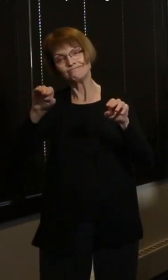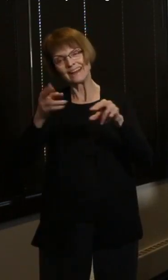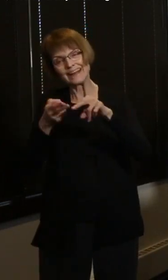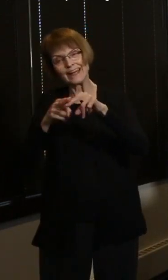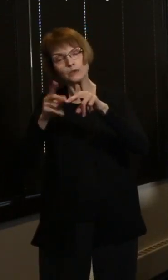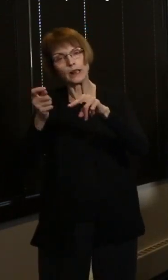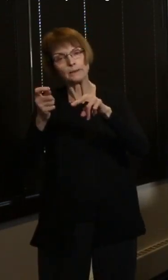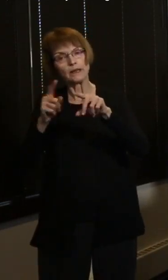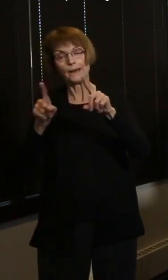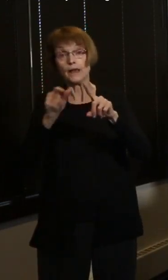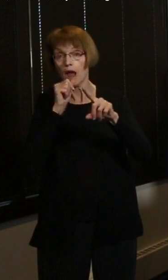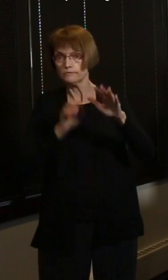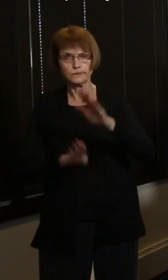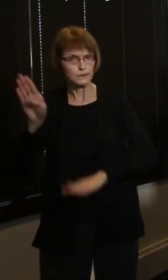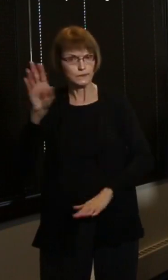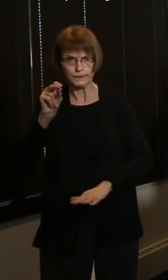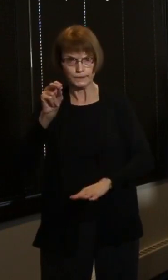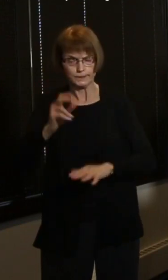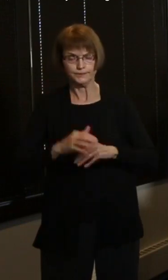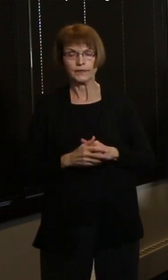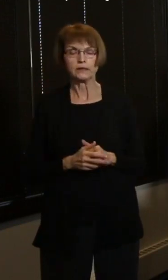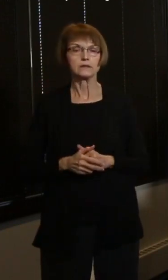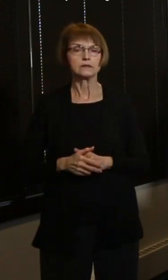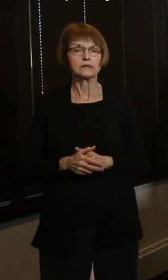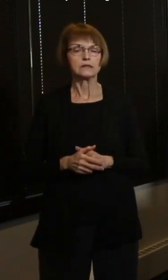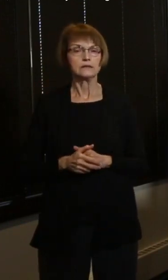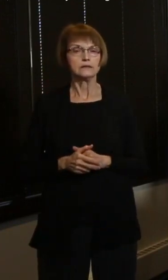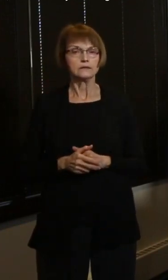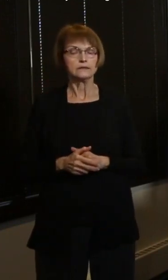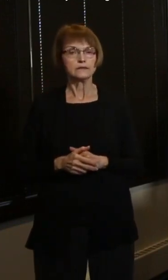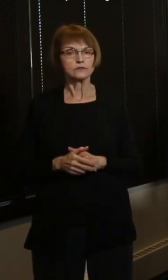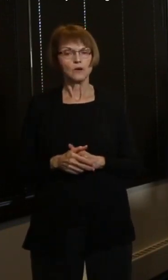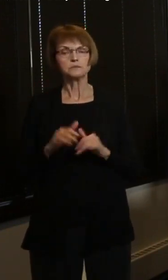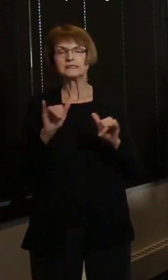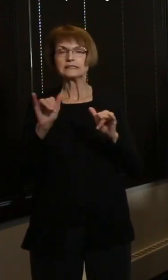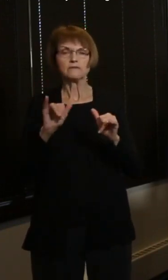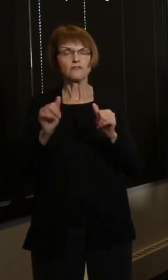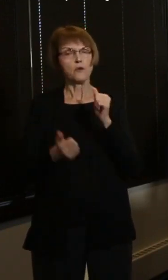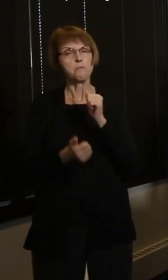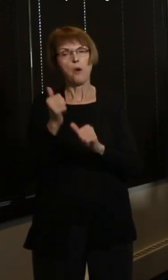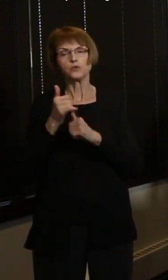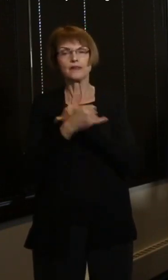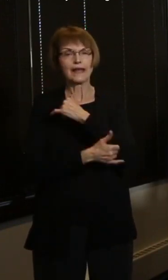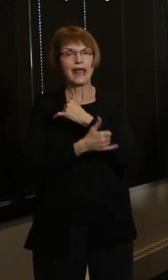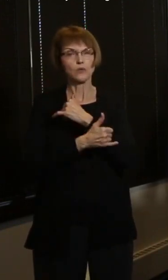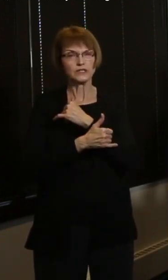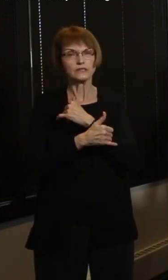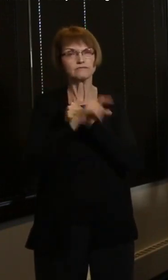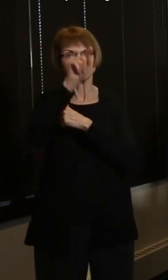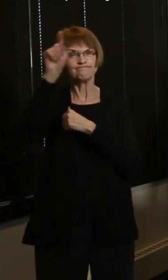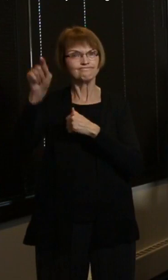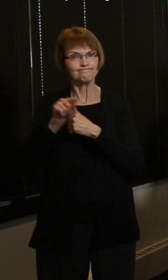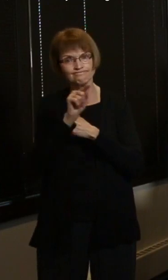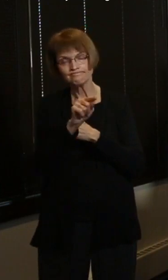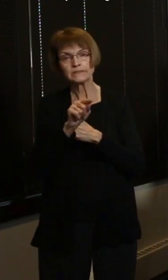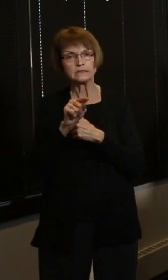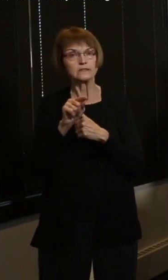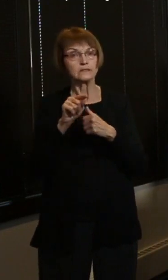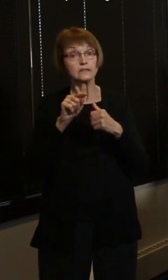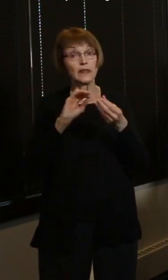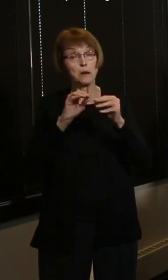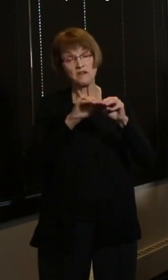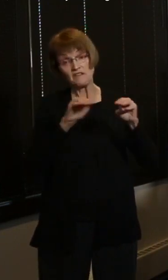nothing remarkable. And then that's similar for most of the counties around the region. They're either flat